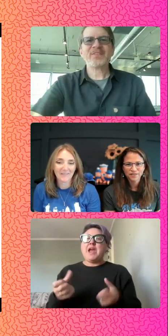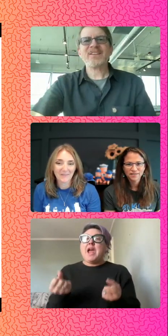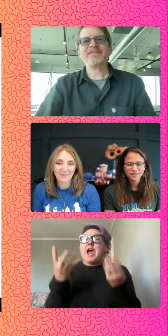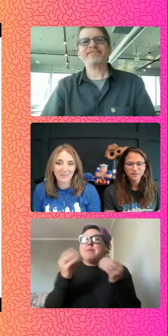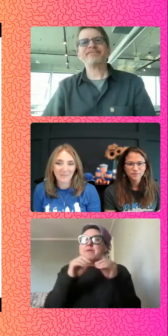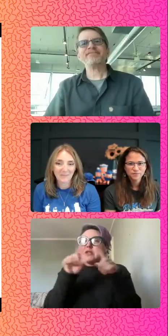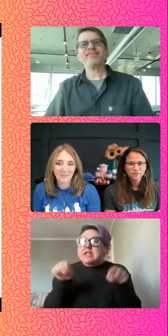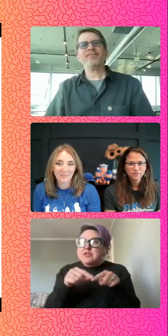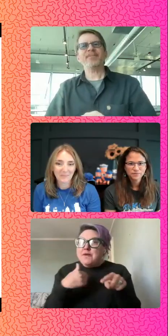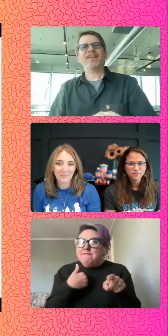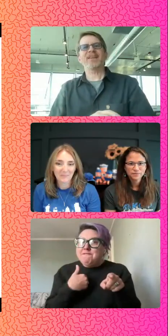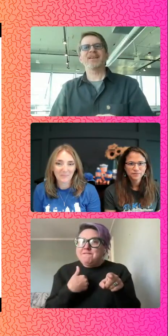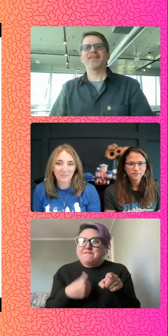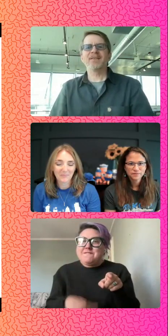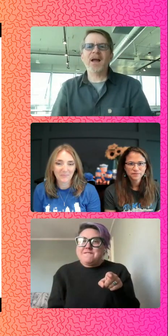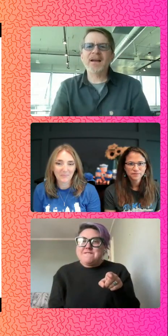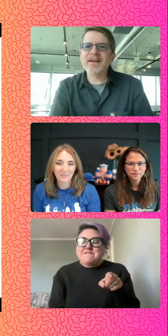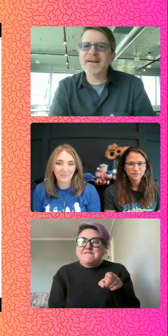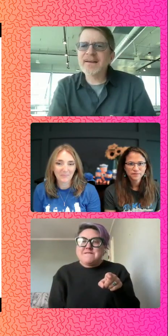have?